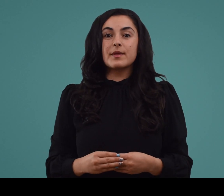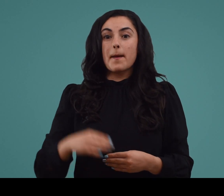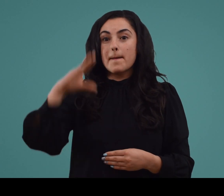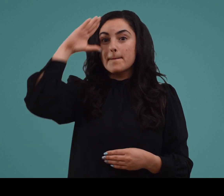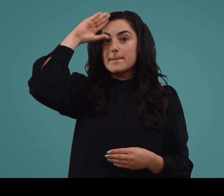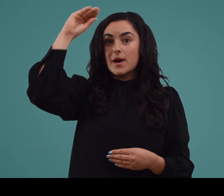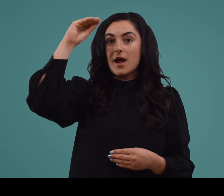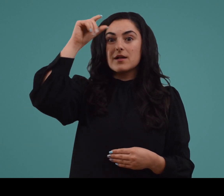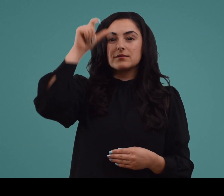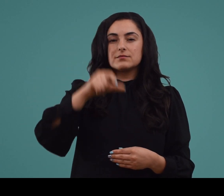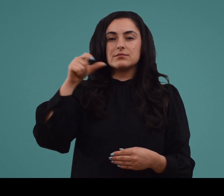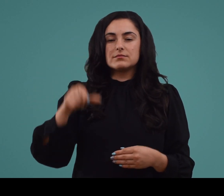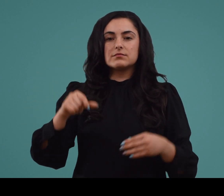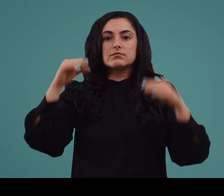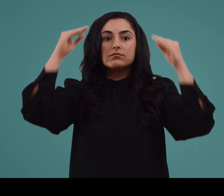Men should take off their hats.